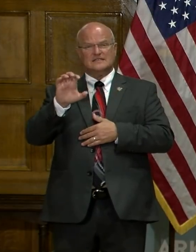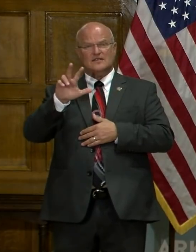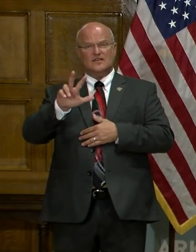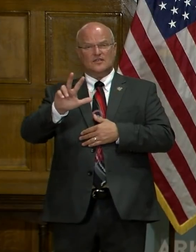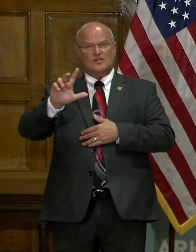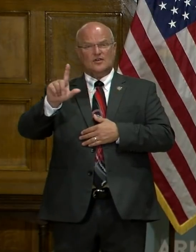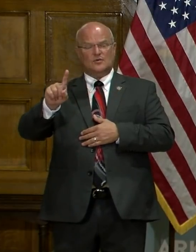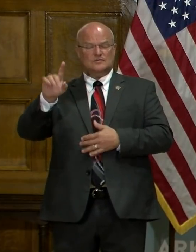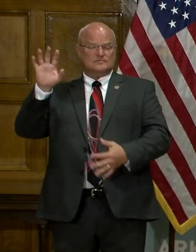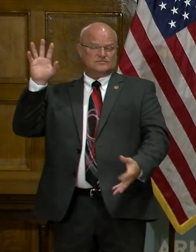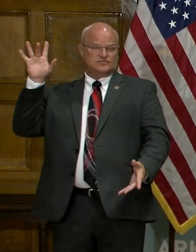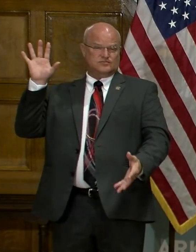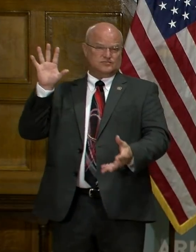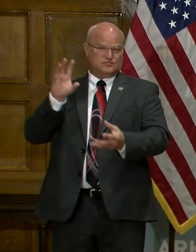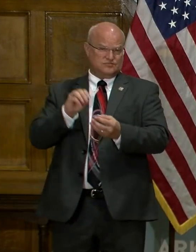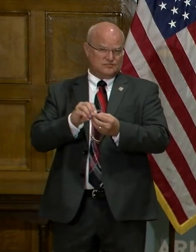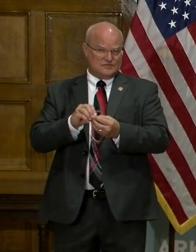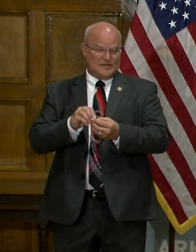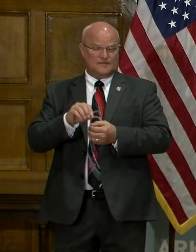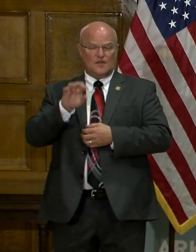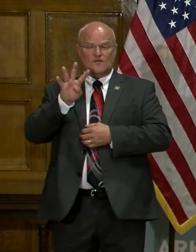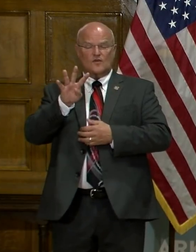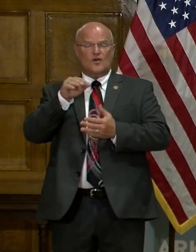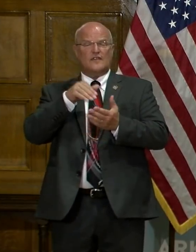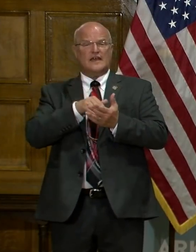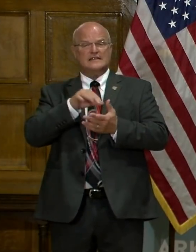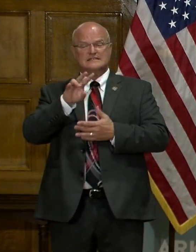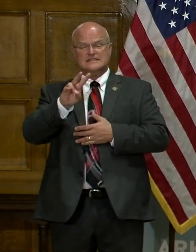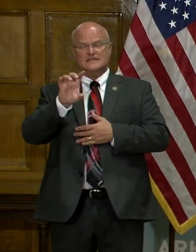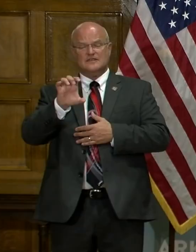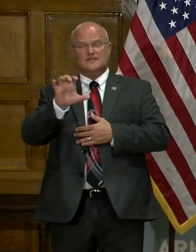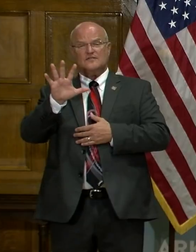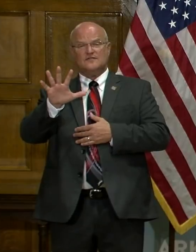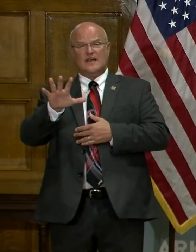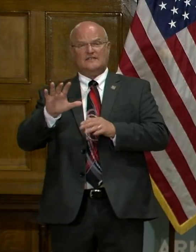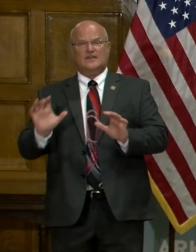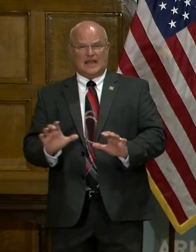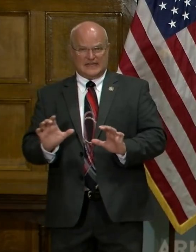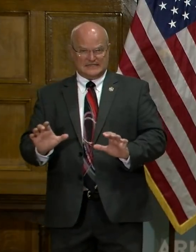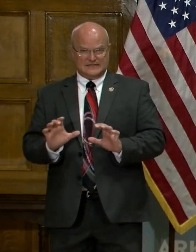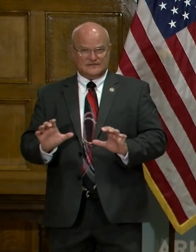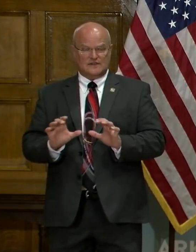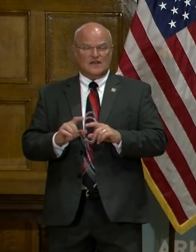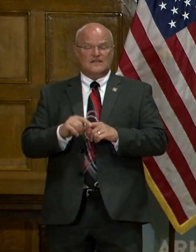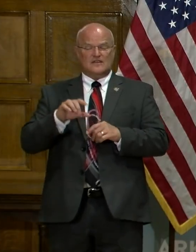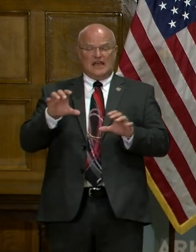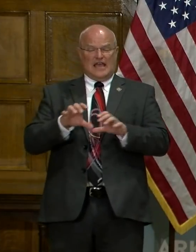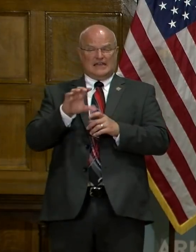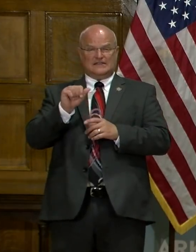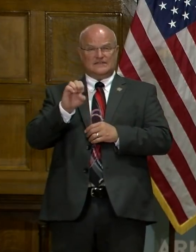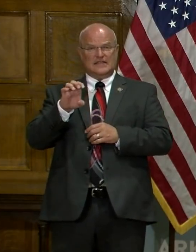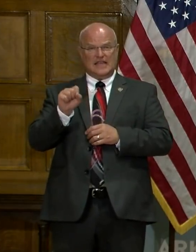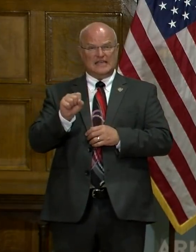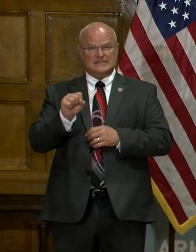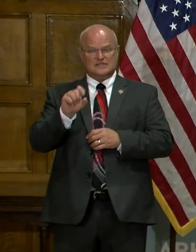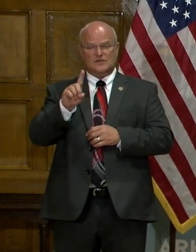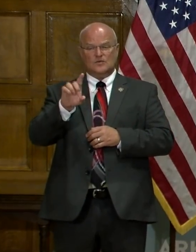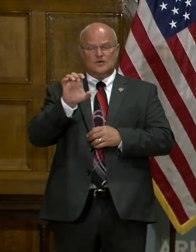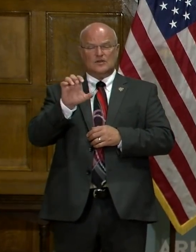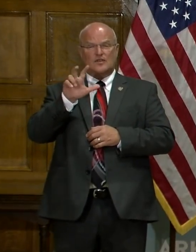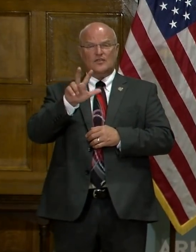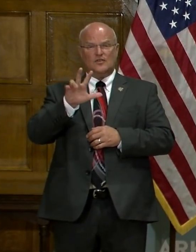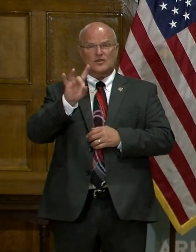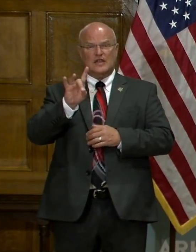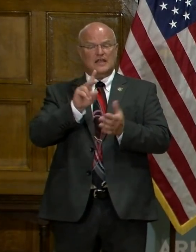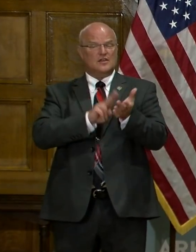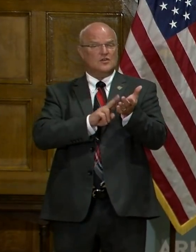14,631 total cases. Of those, 4,705 are active. Of those active cases,